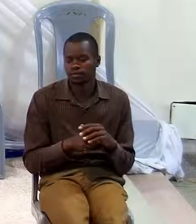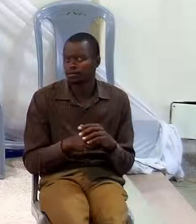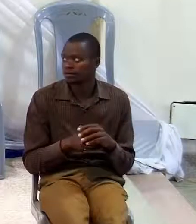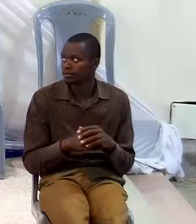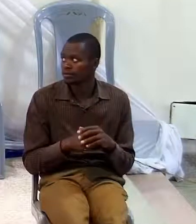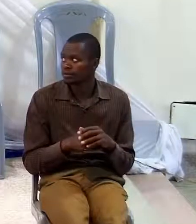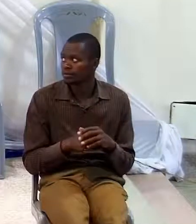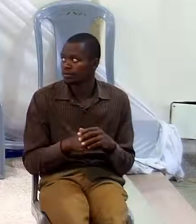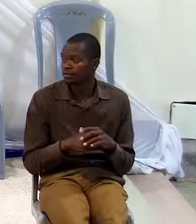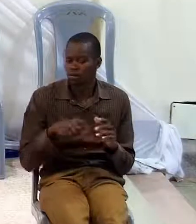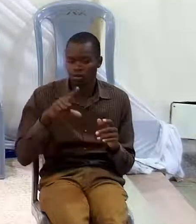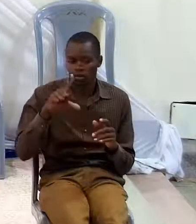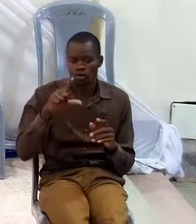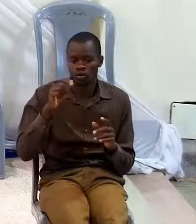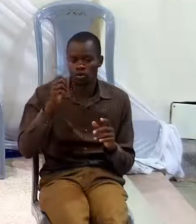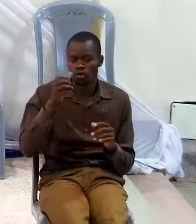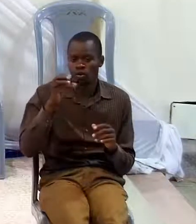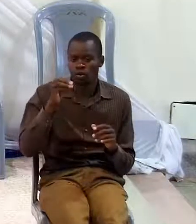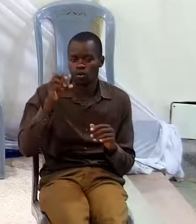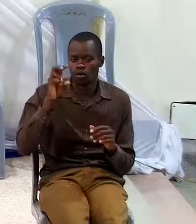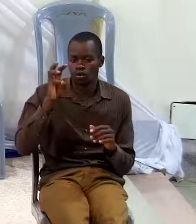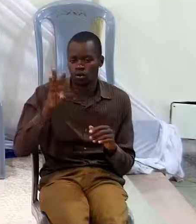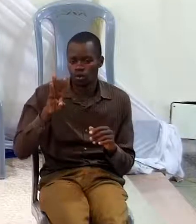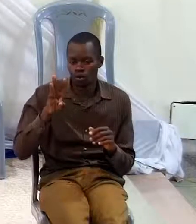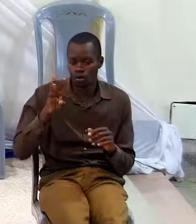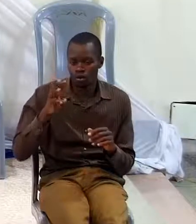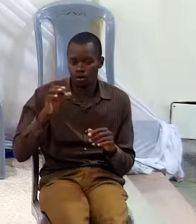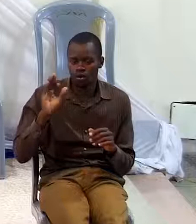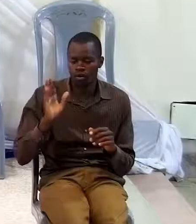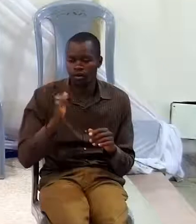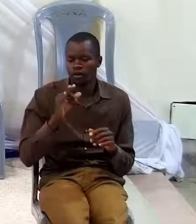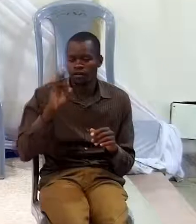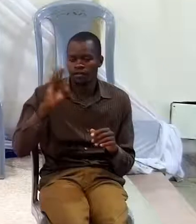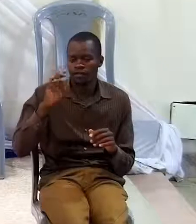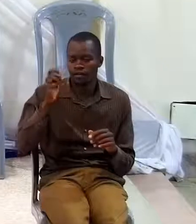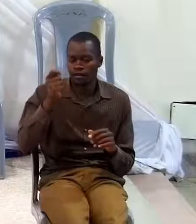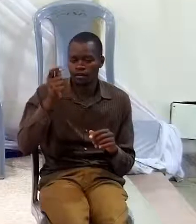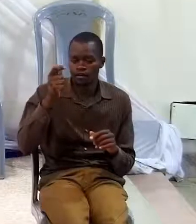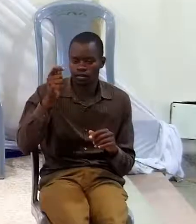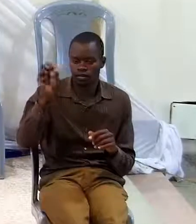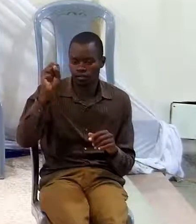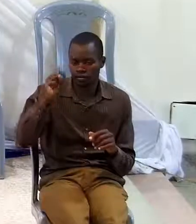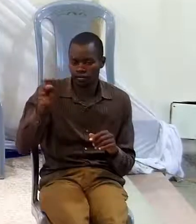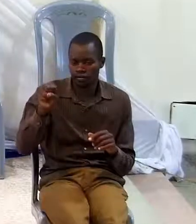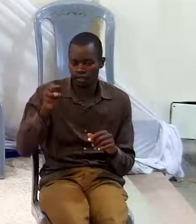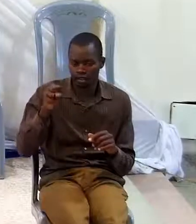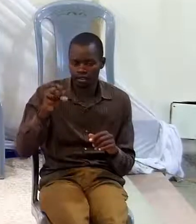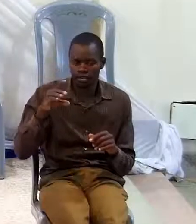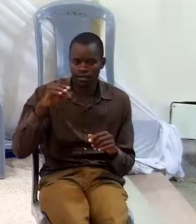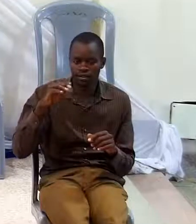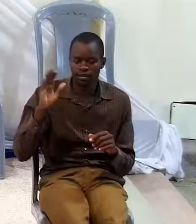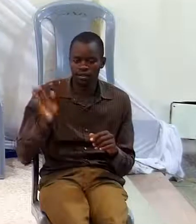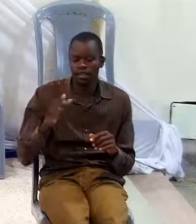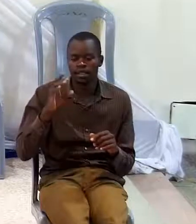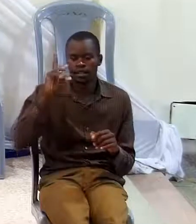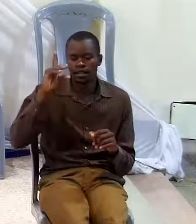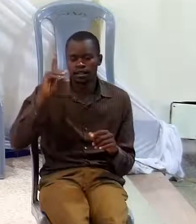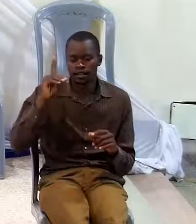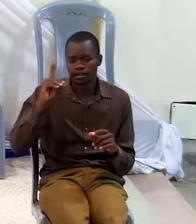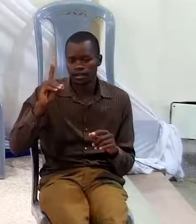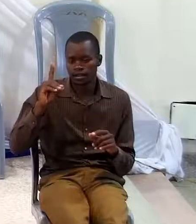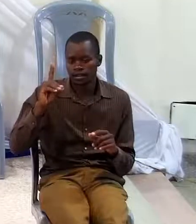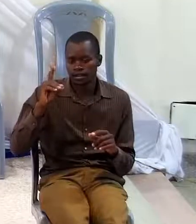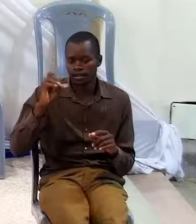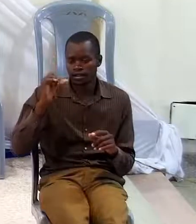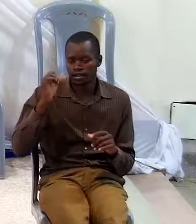And where possible, milk can be consumed in the fermented form. The fermented form,